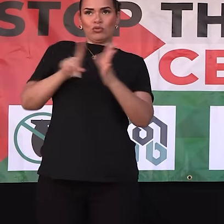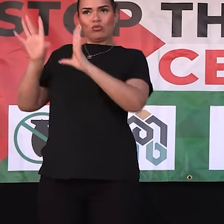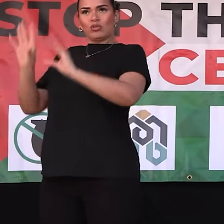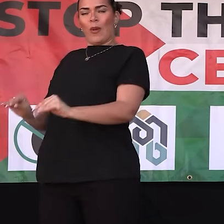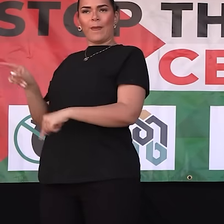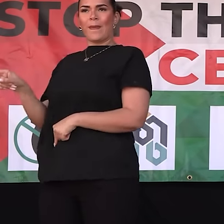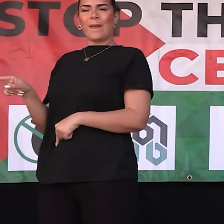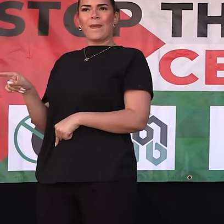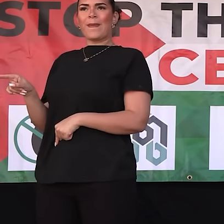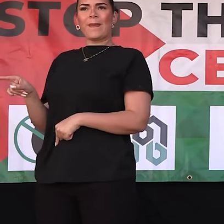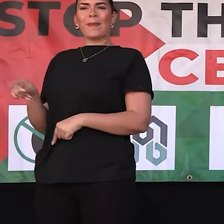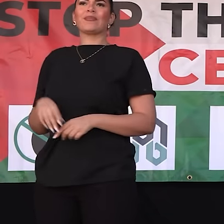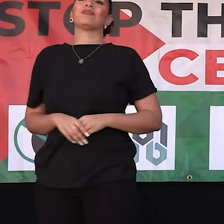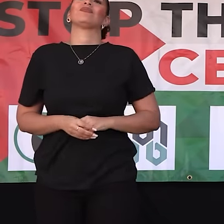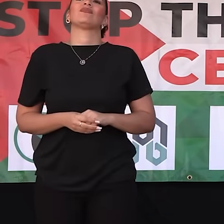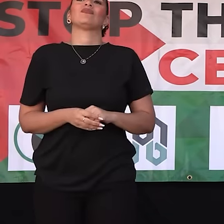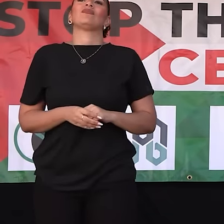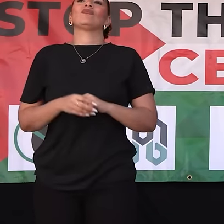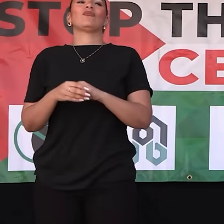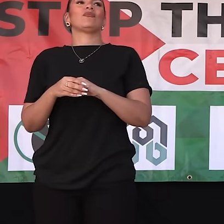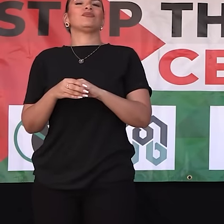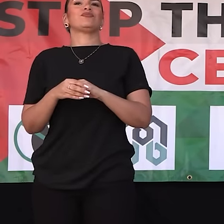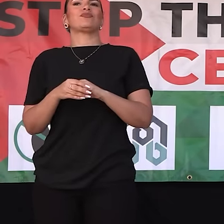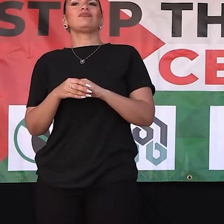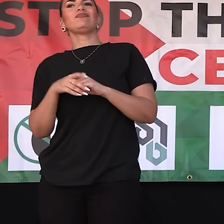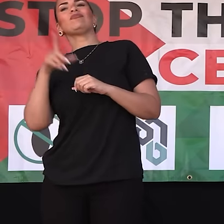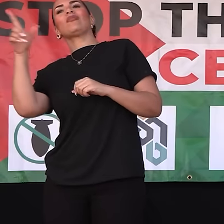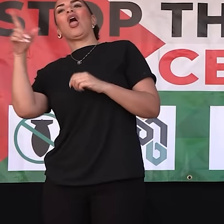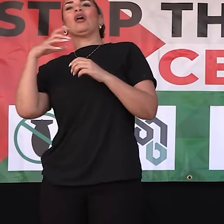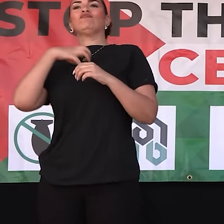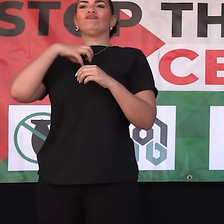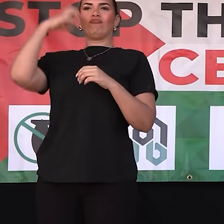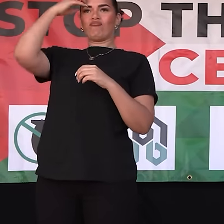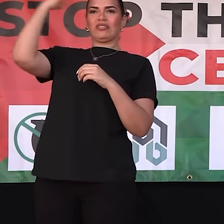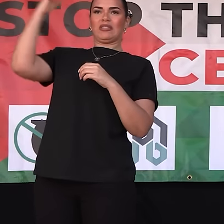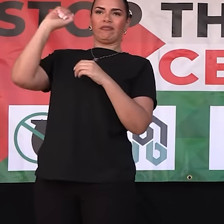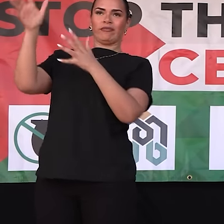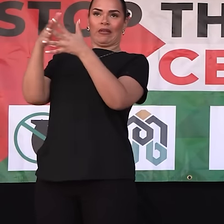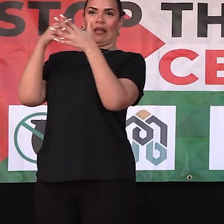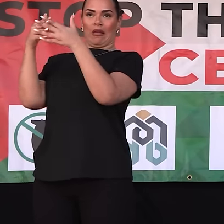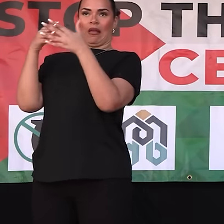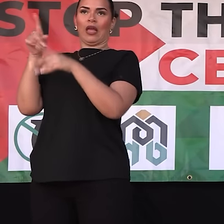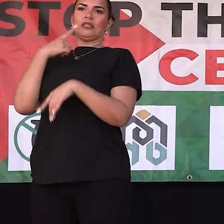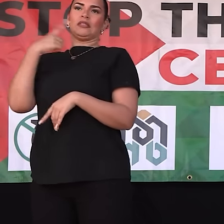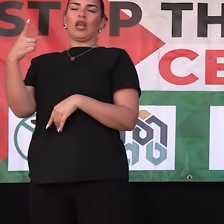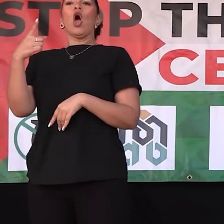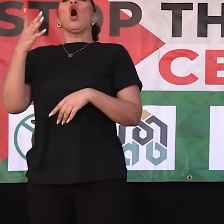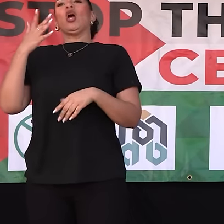Gaza. And when President Biden announces that he wants more aid to go into